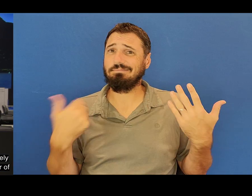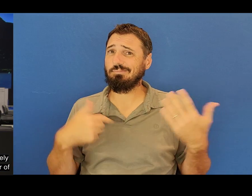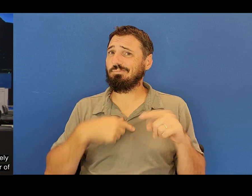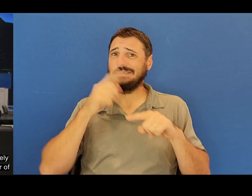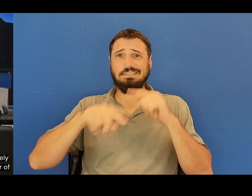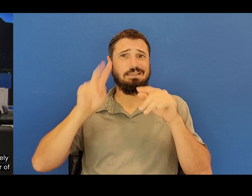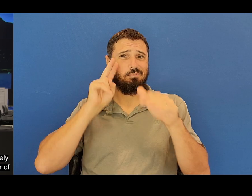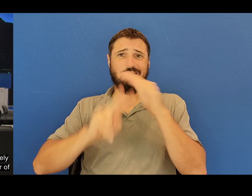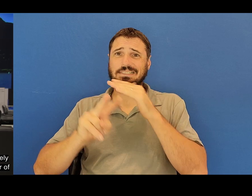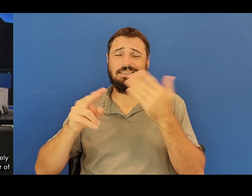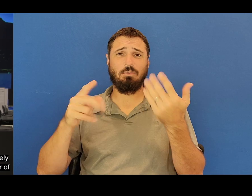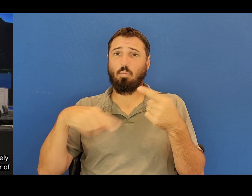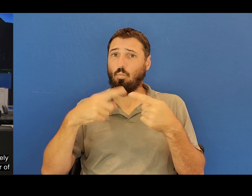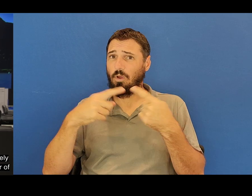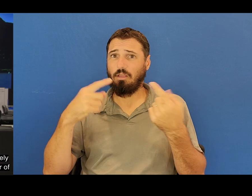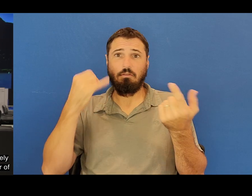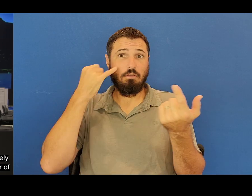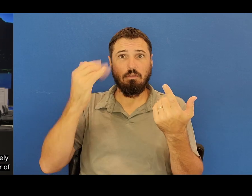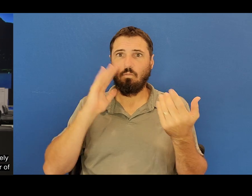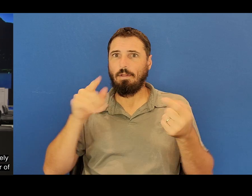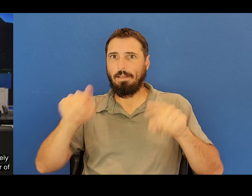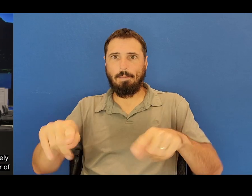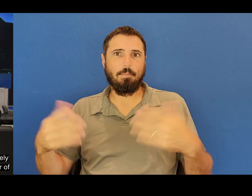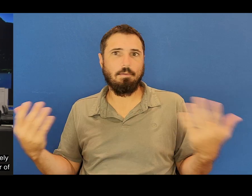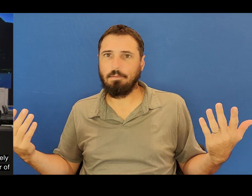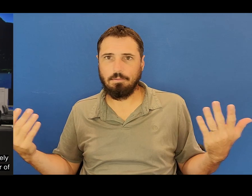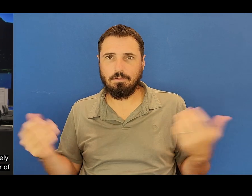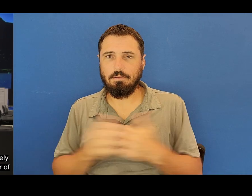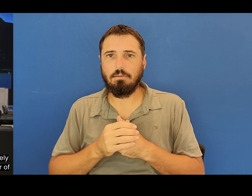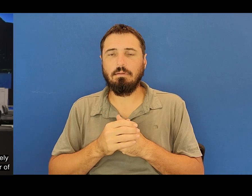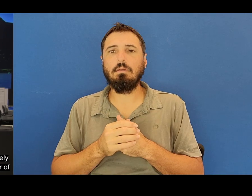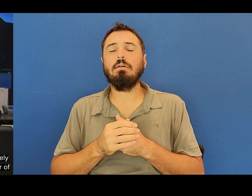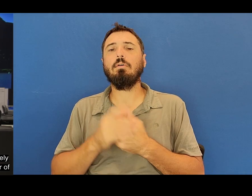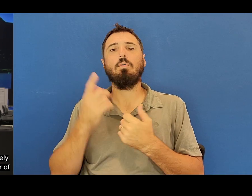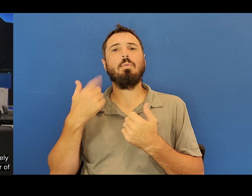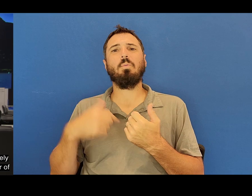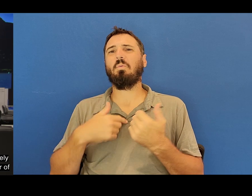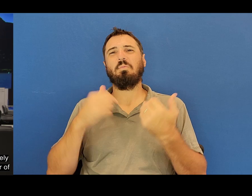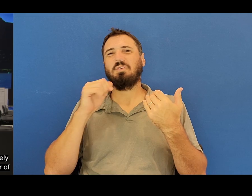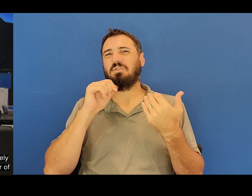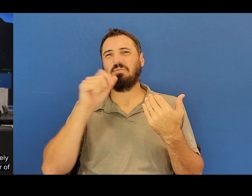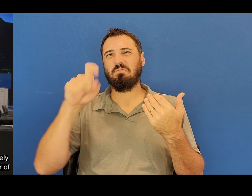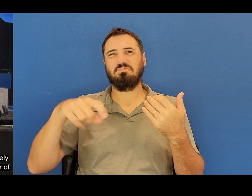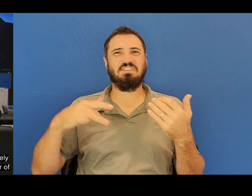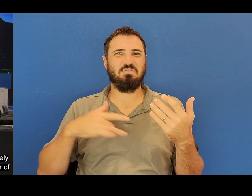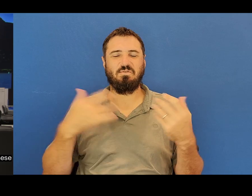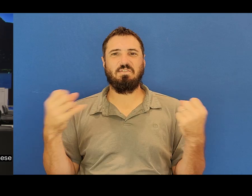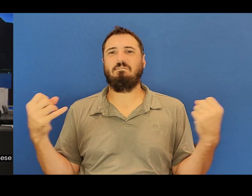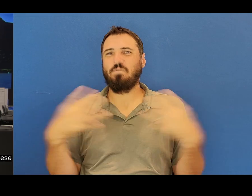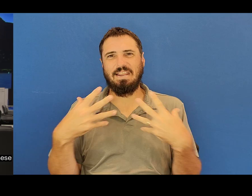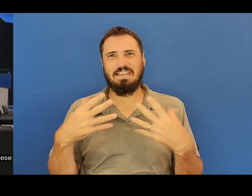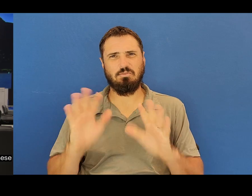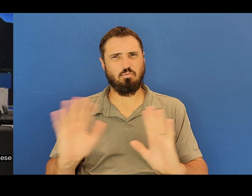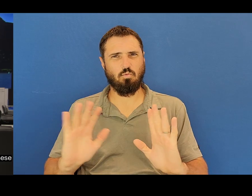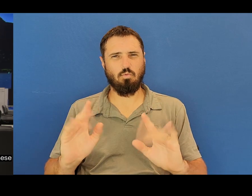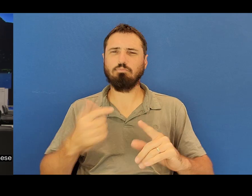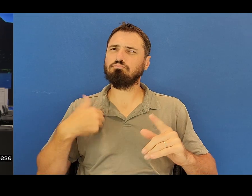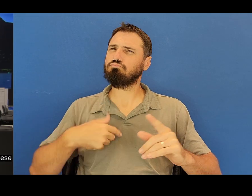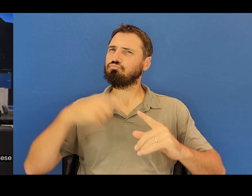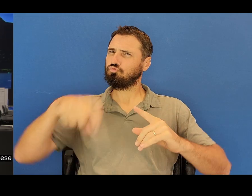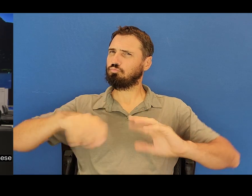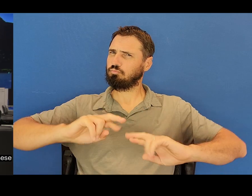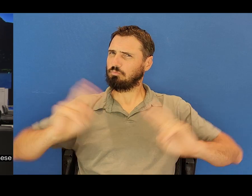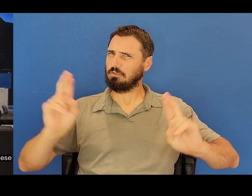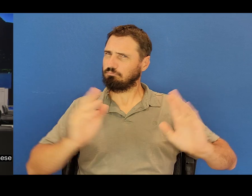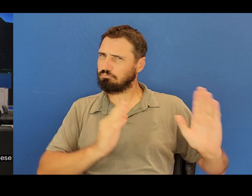we just can't know when or whether or where that might happen. We don't need to live in fear of another variant, but we should